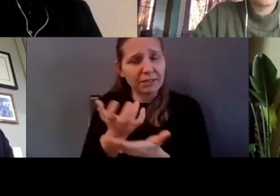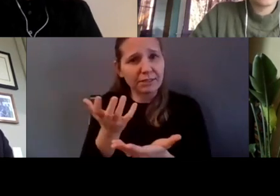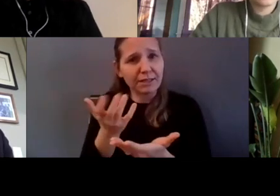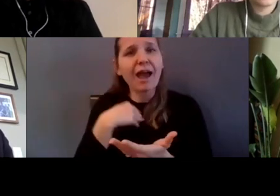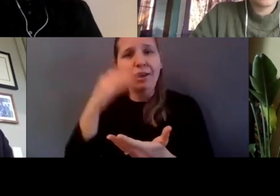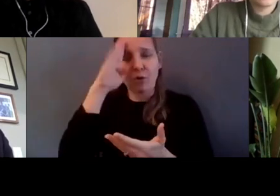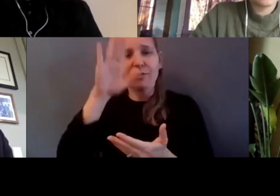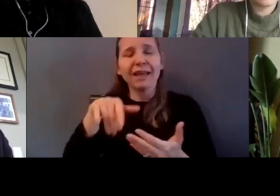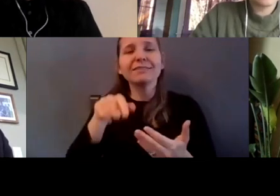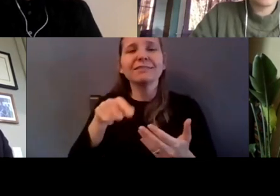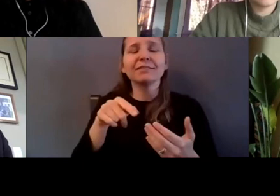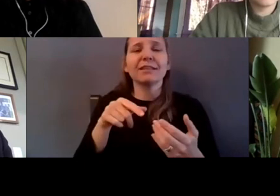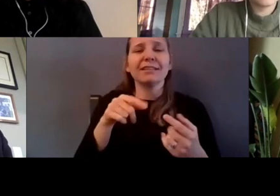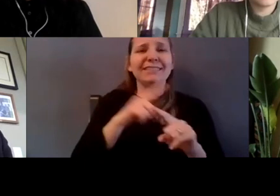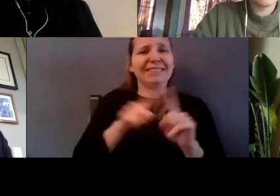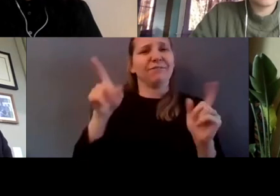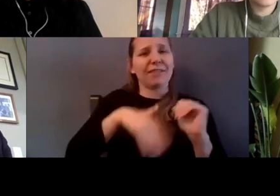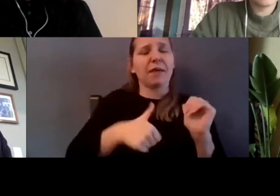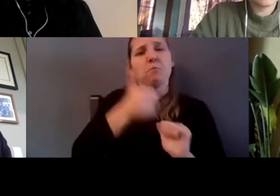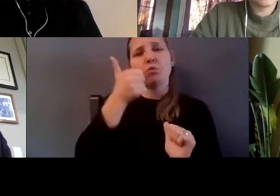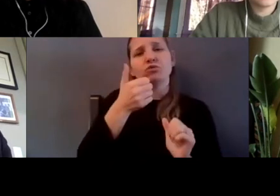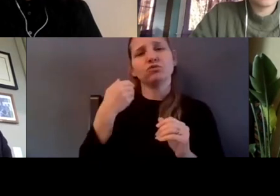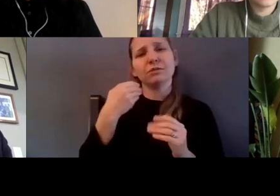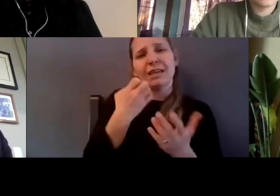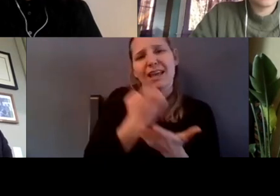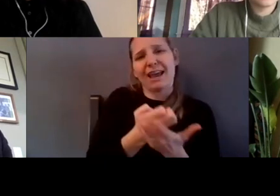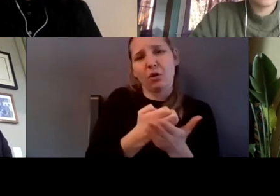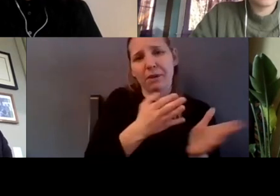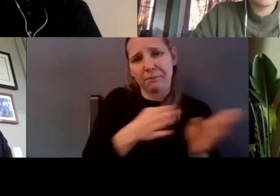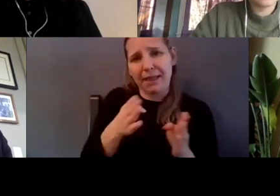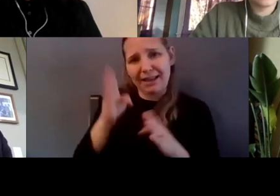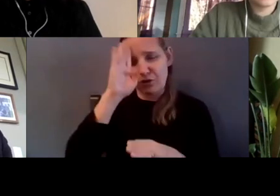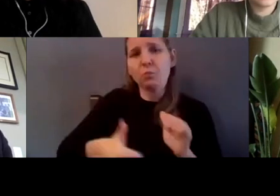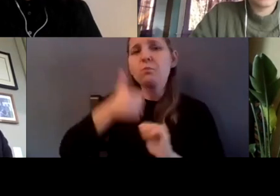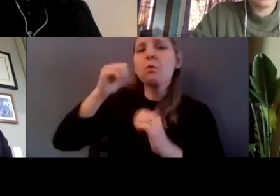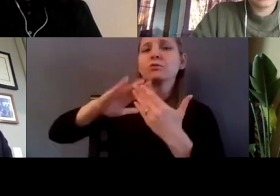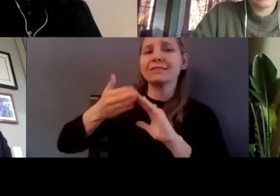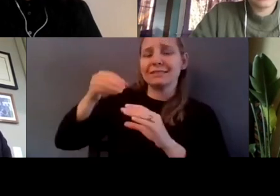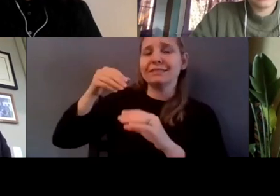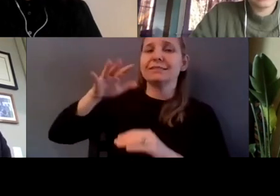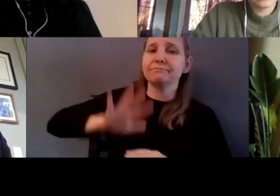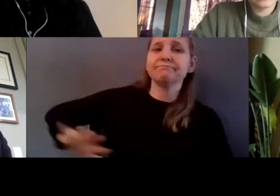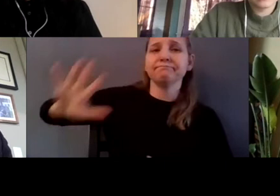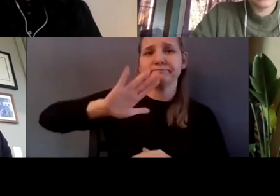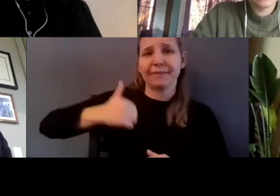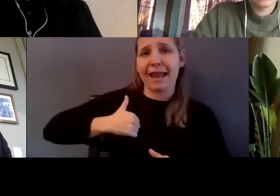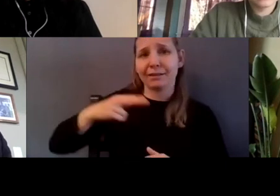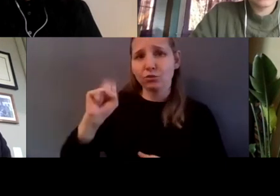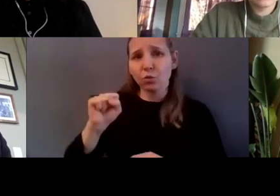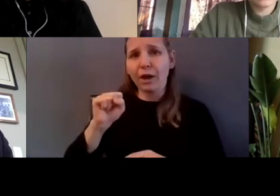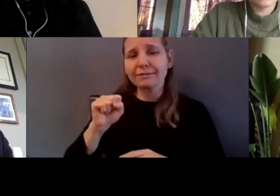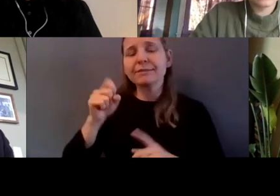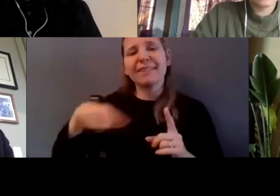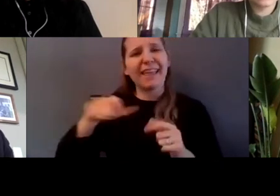traditional economic development planning that most cities in North America have embraced. And that version